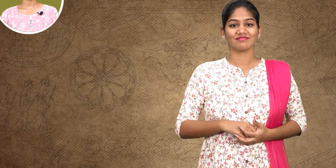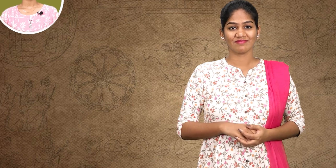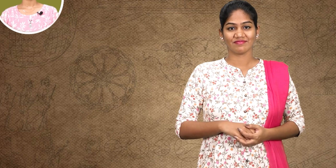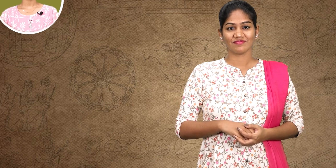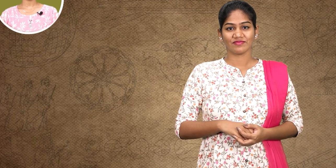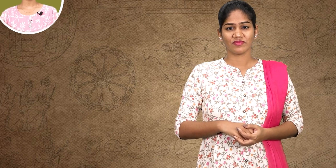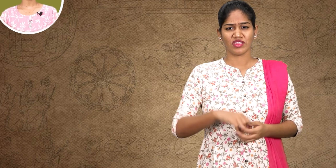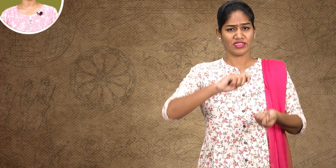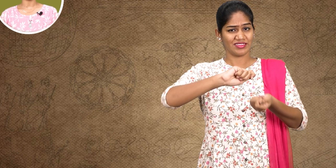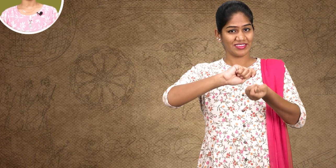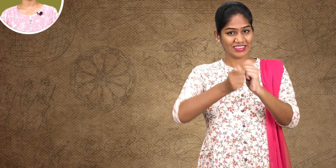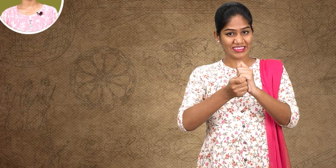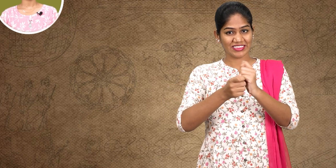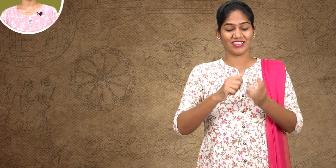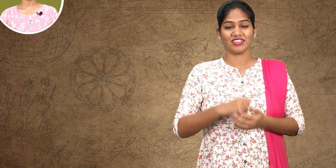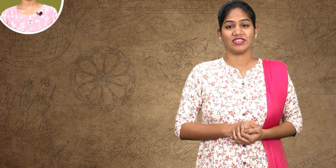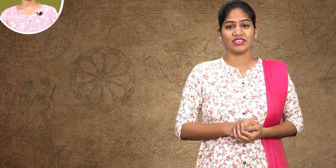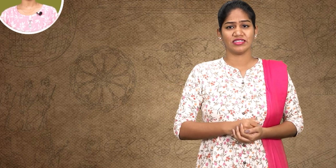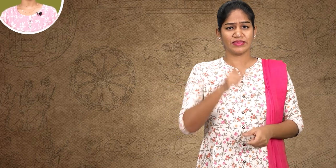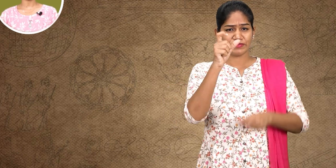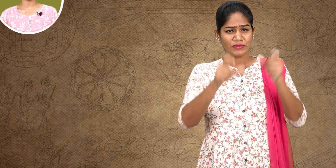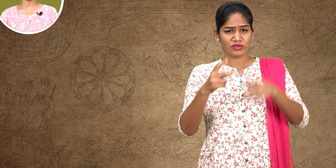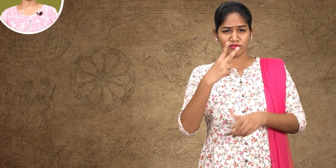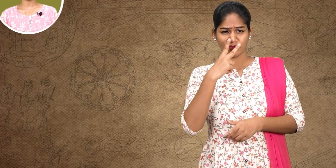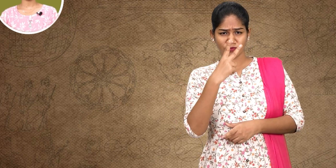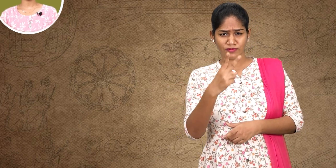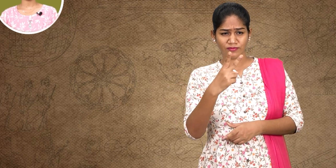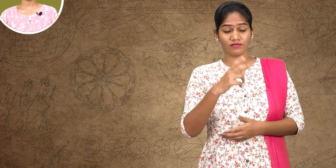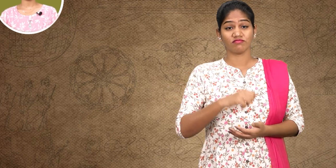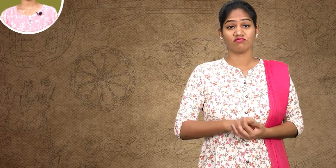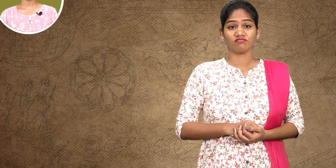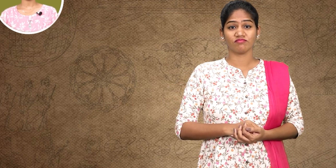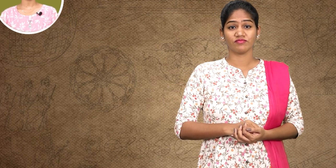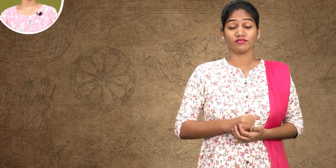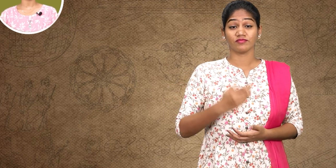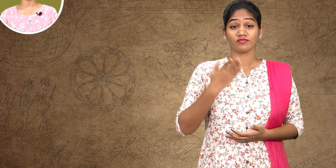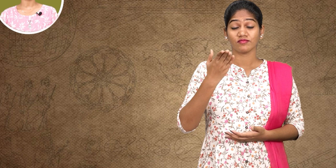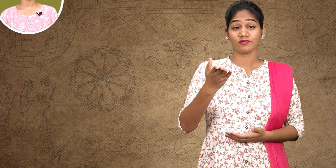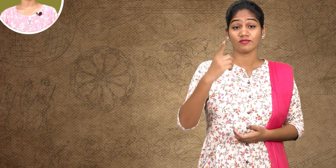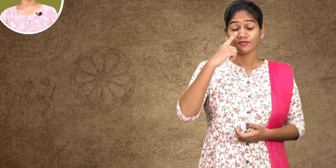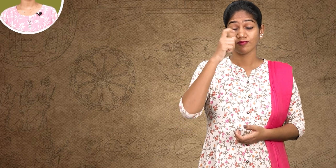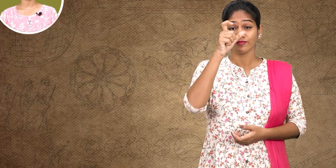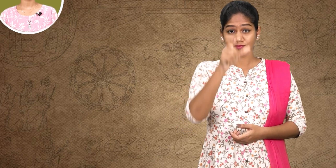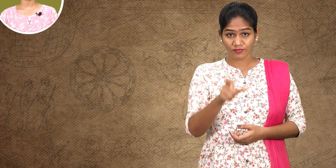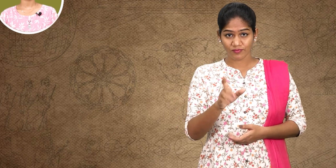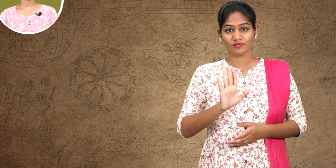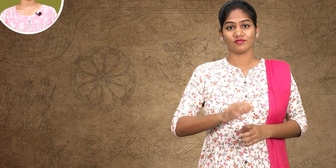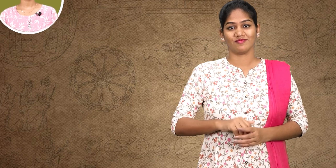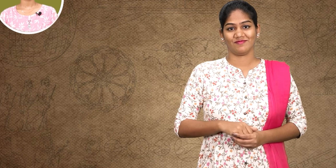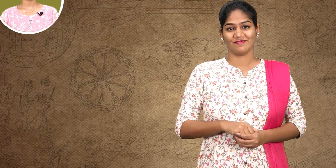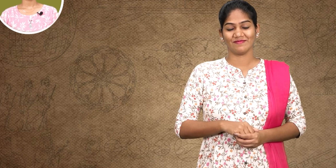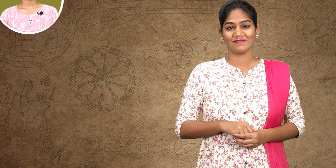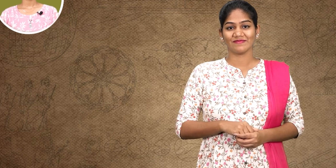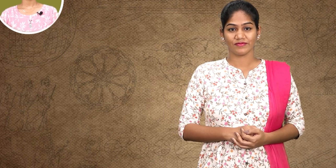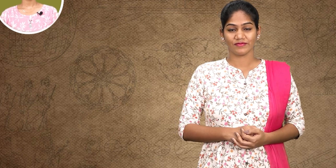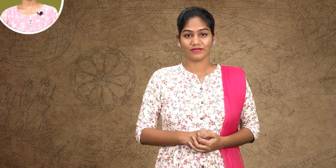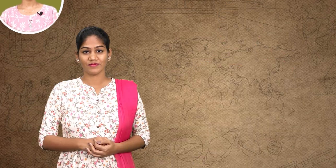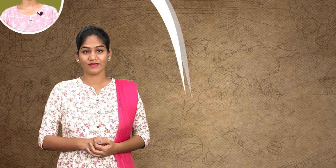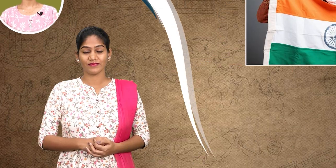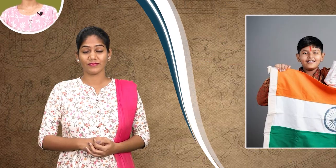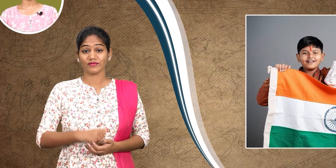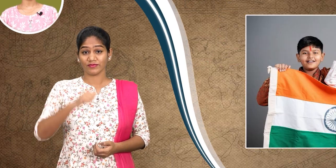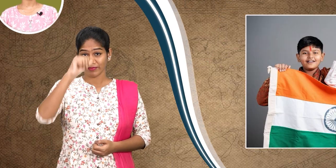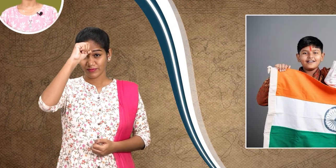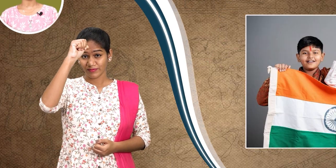Changed the public perception of women. Hindu